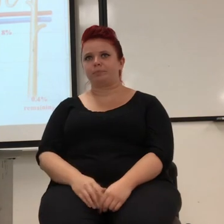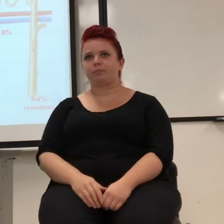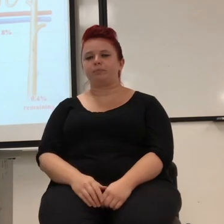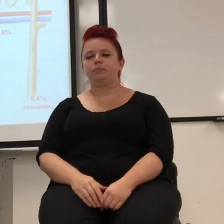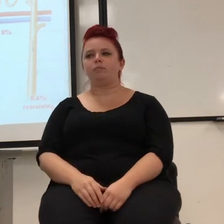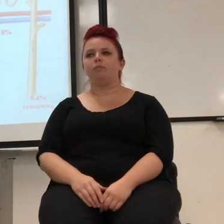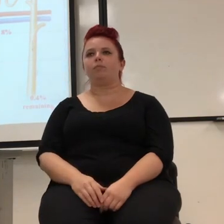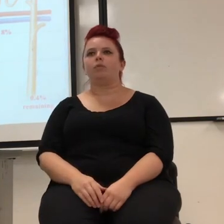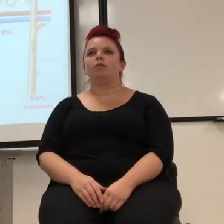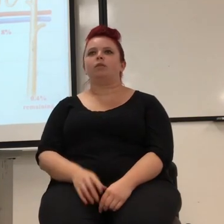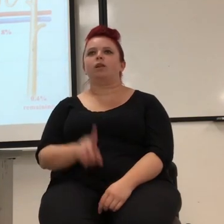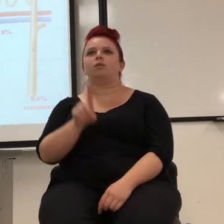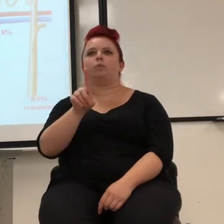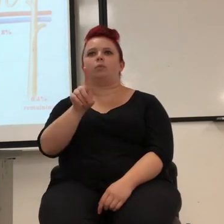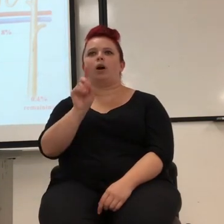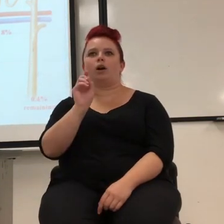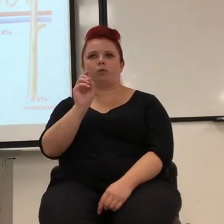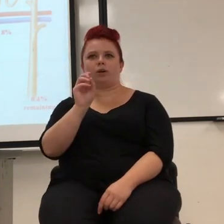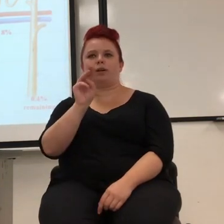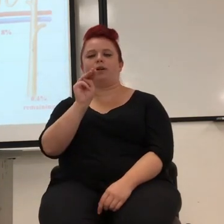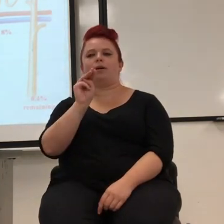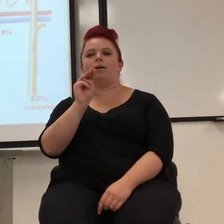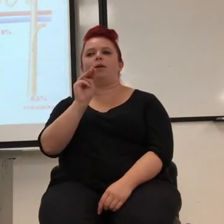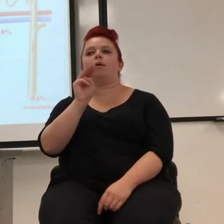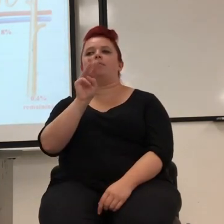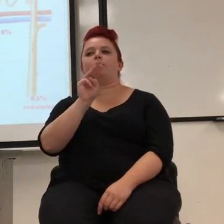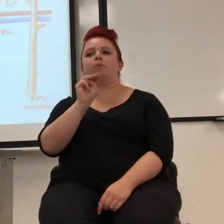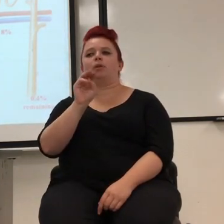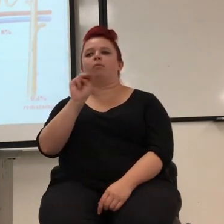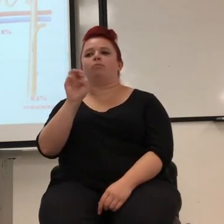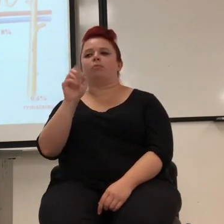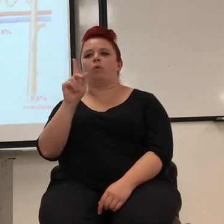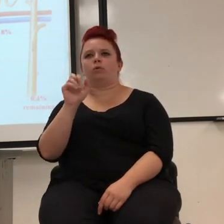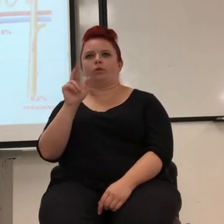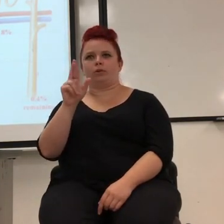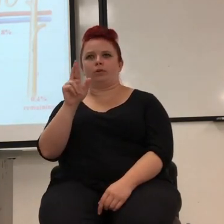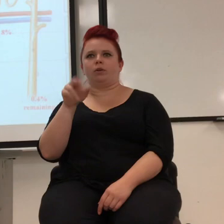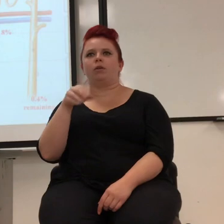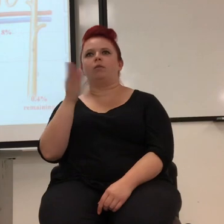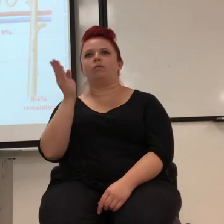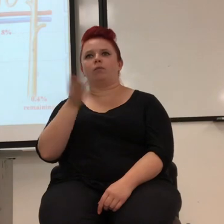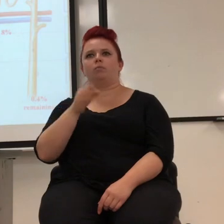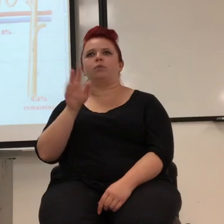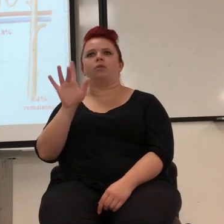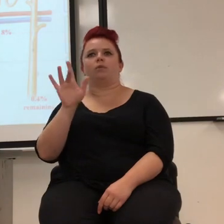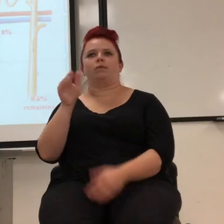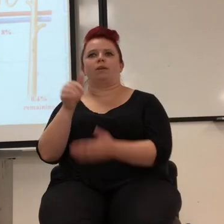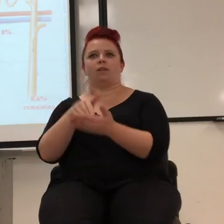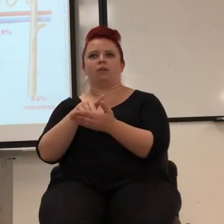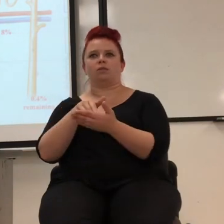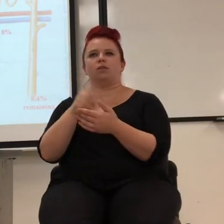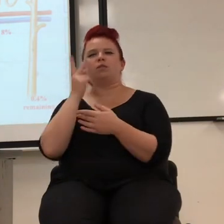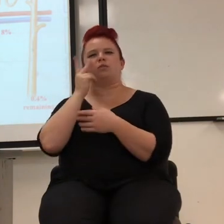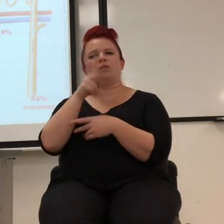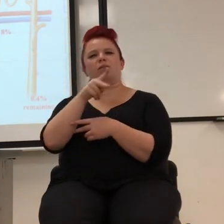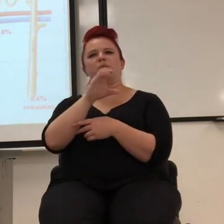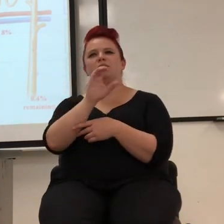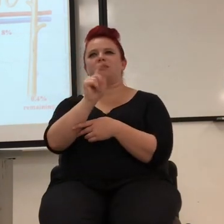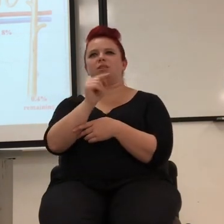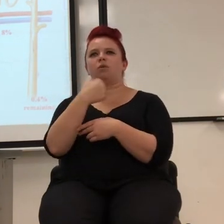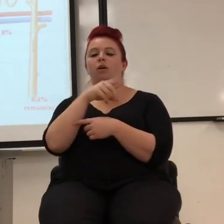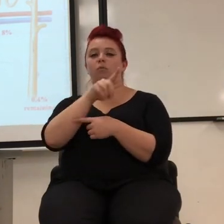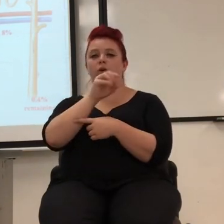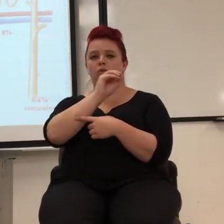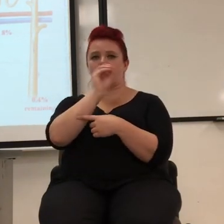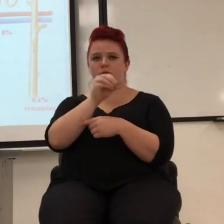That would be 100 millimolar of that 25,000. Look at the PCT. You've got 100% there.